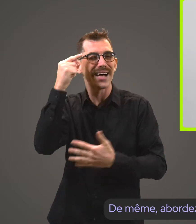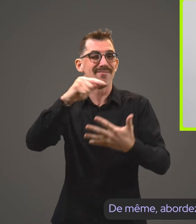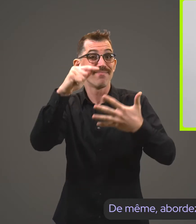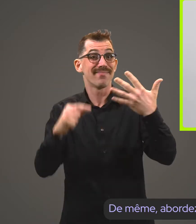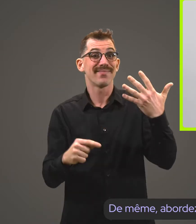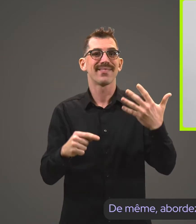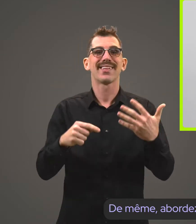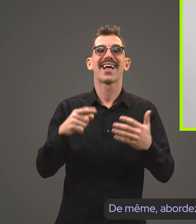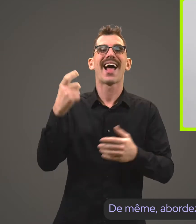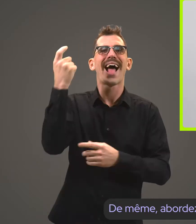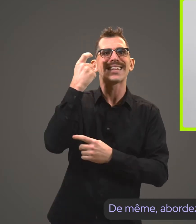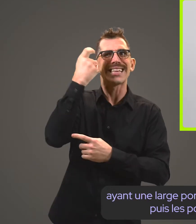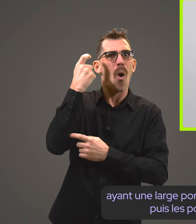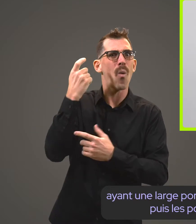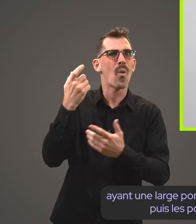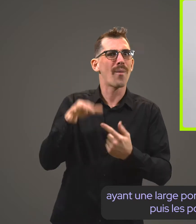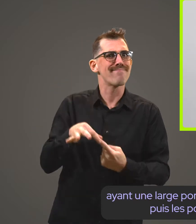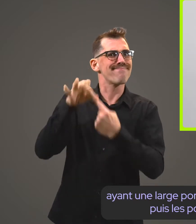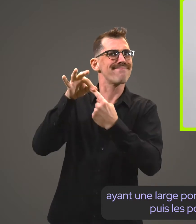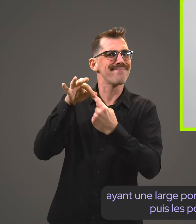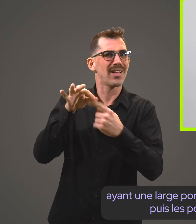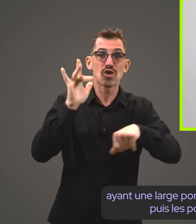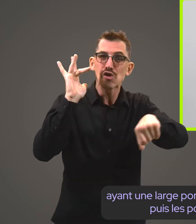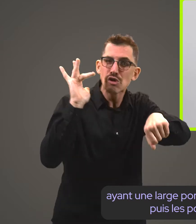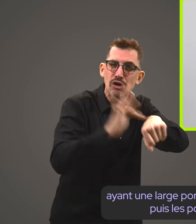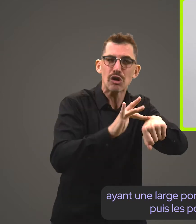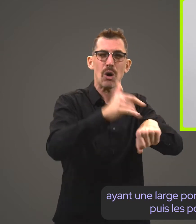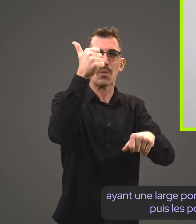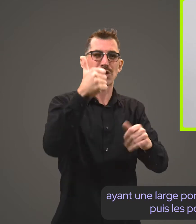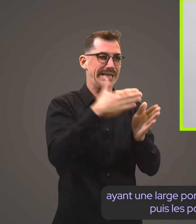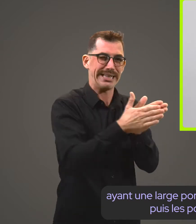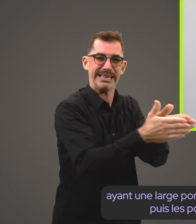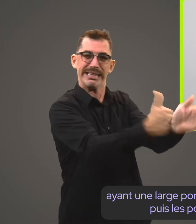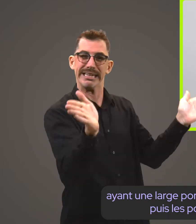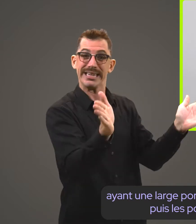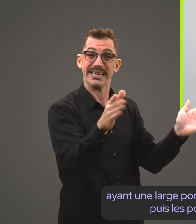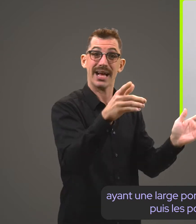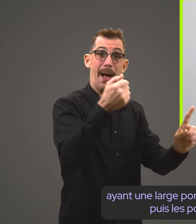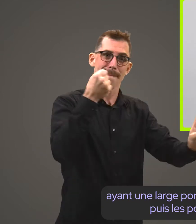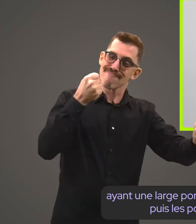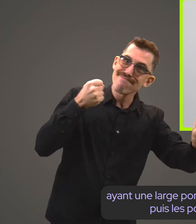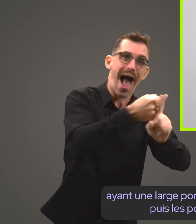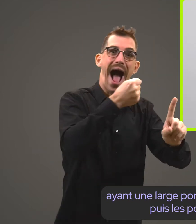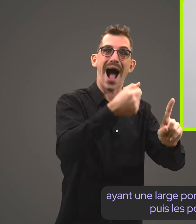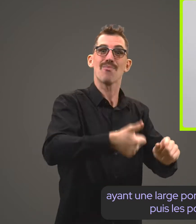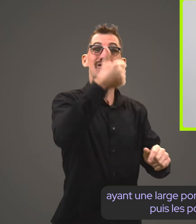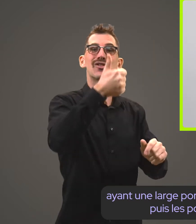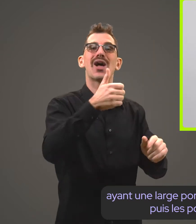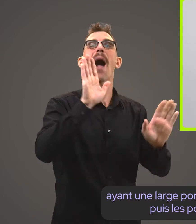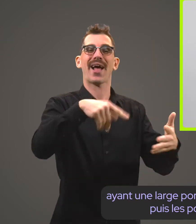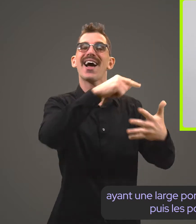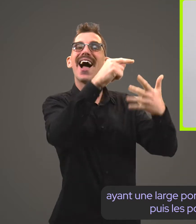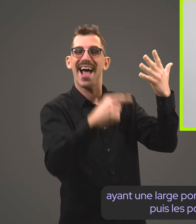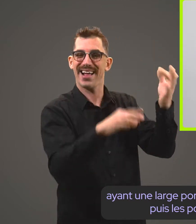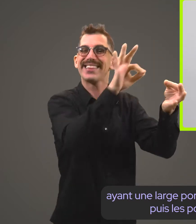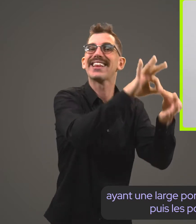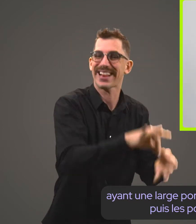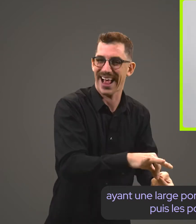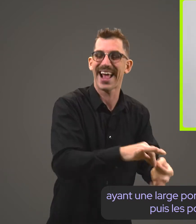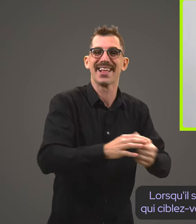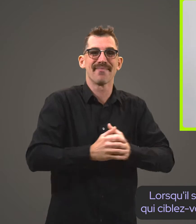Similarly, address the key issues with broad reach and most impact first, followed by more detailed